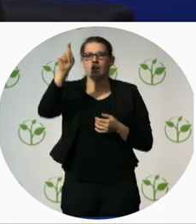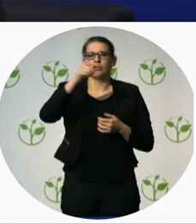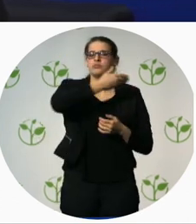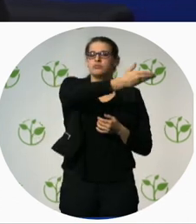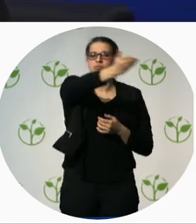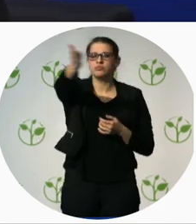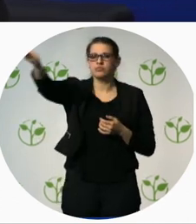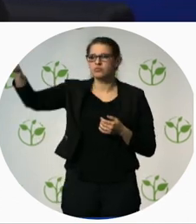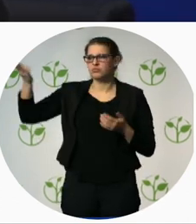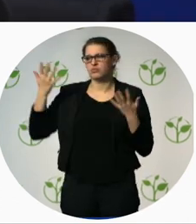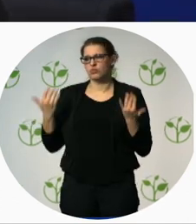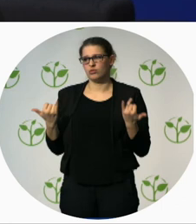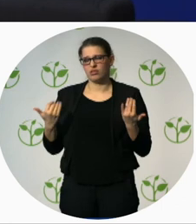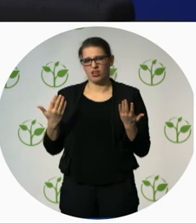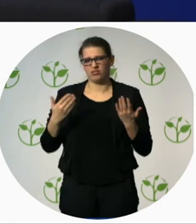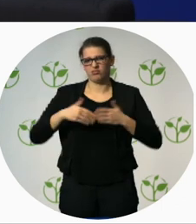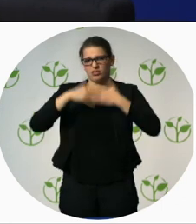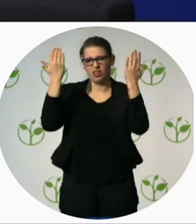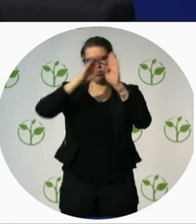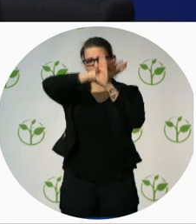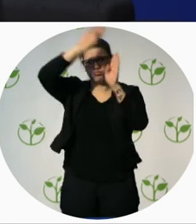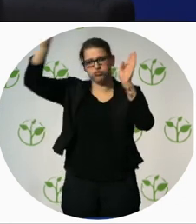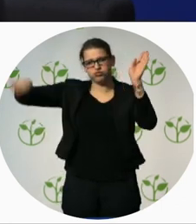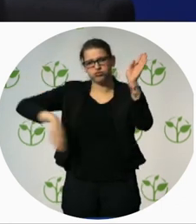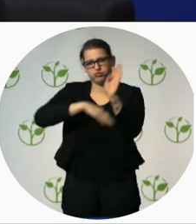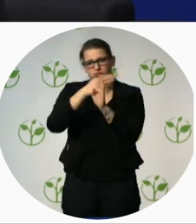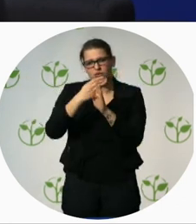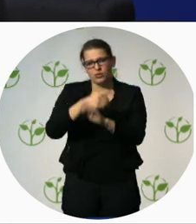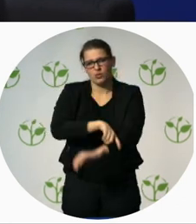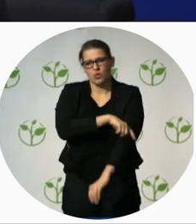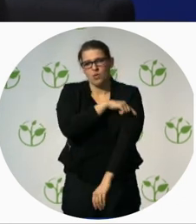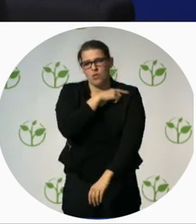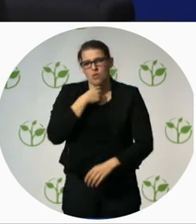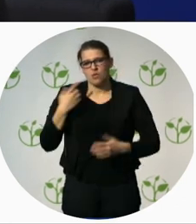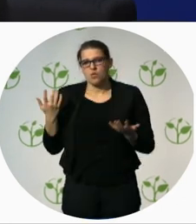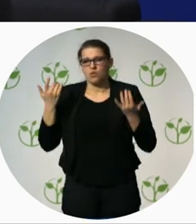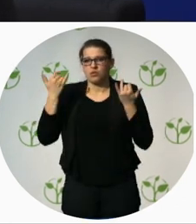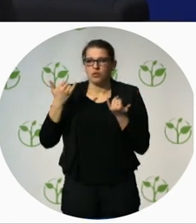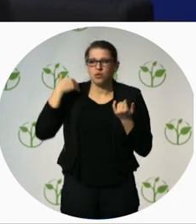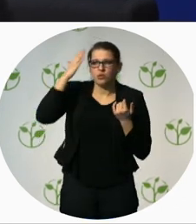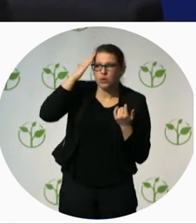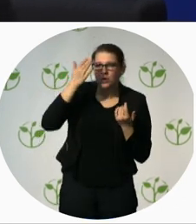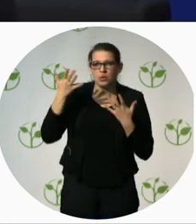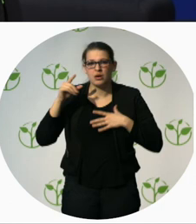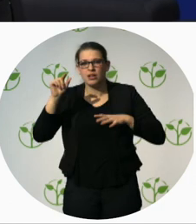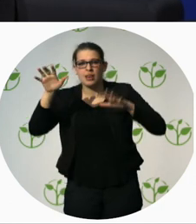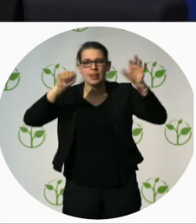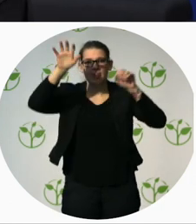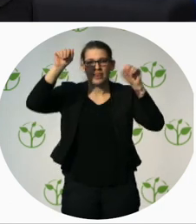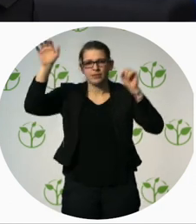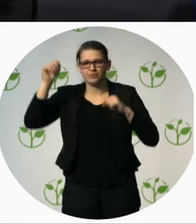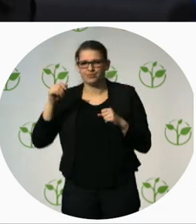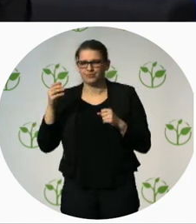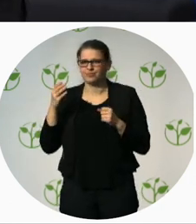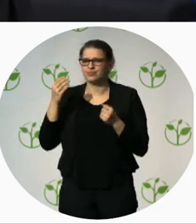you all about your sandwiches, because we need food. I want to make sure that everybody is getting fed. So remember, you've got your voucher that is all